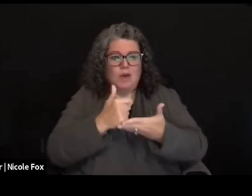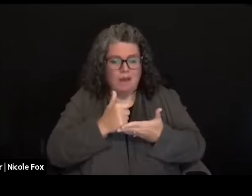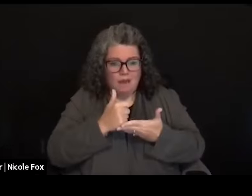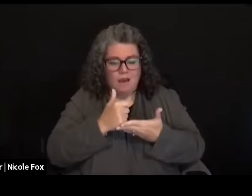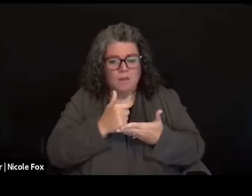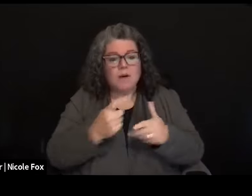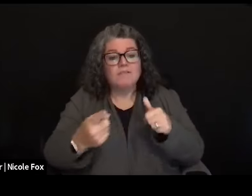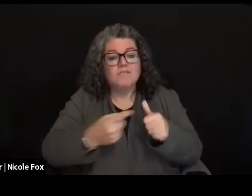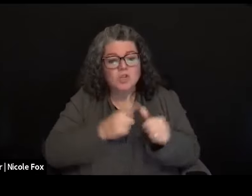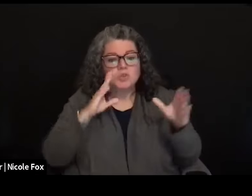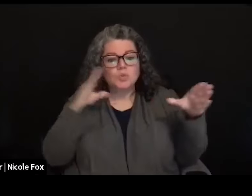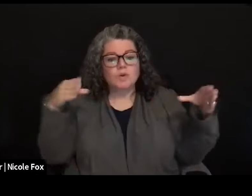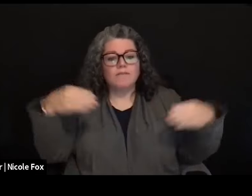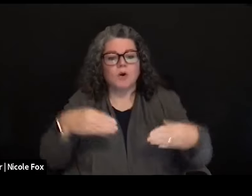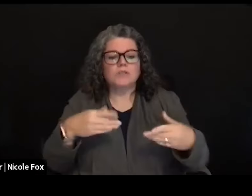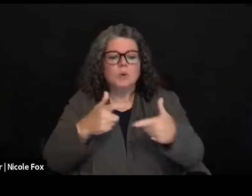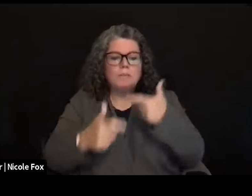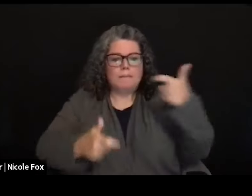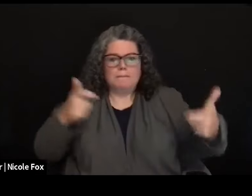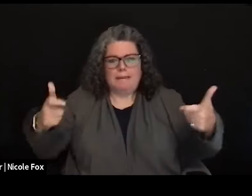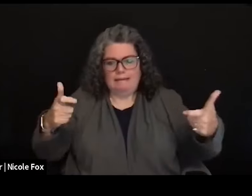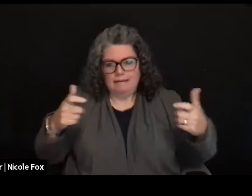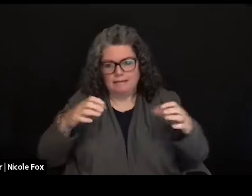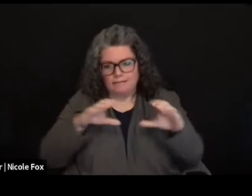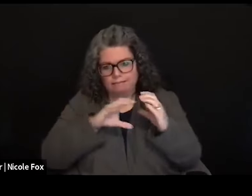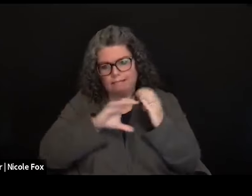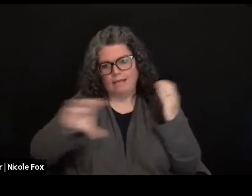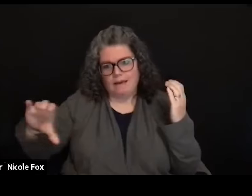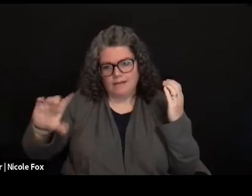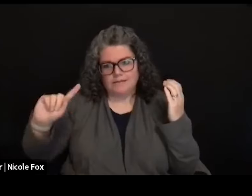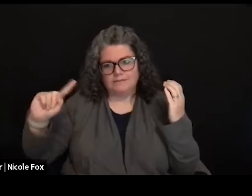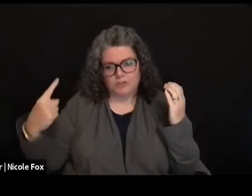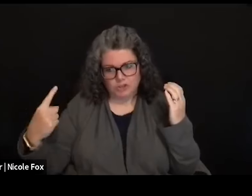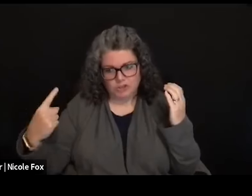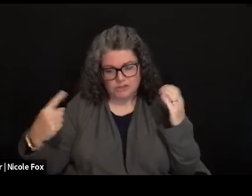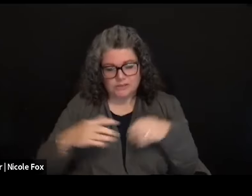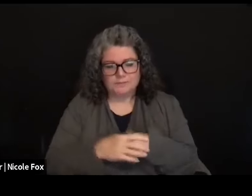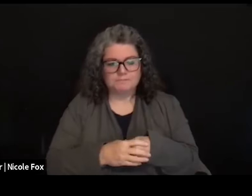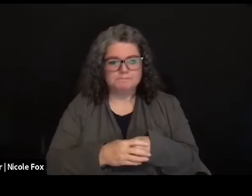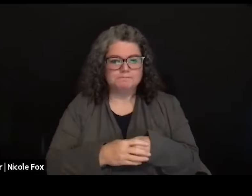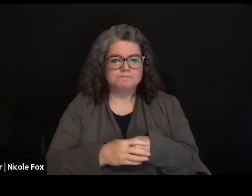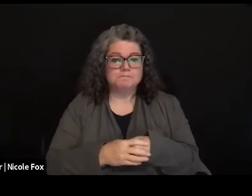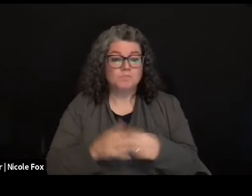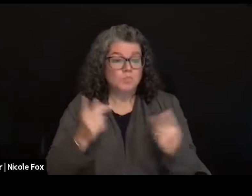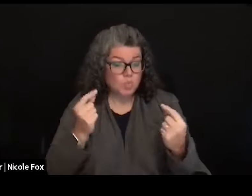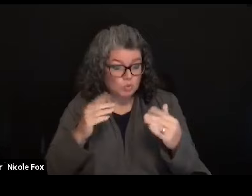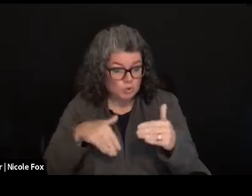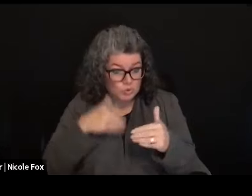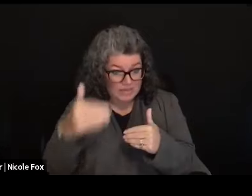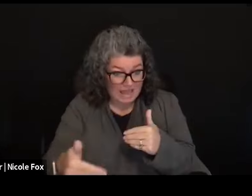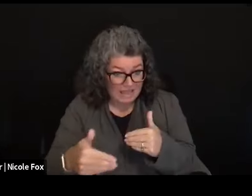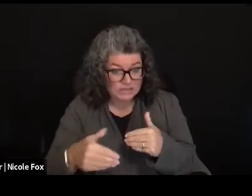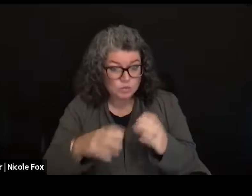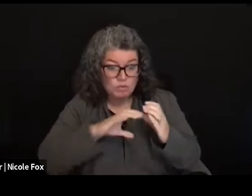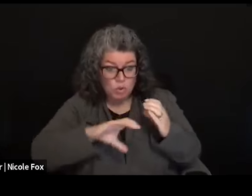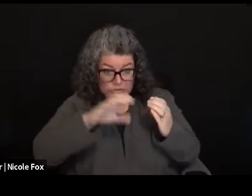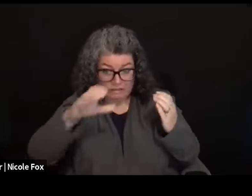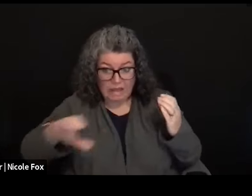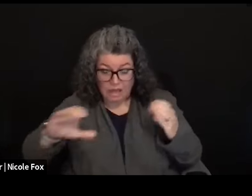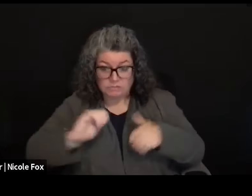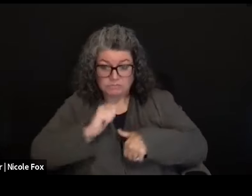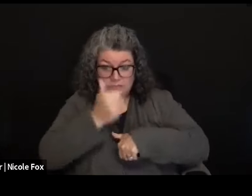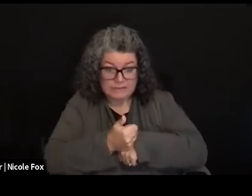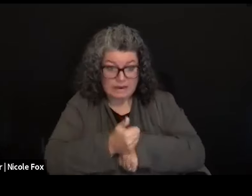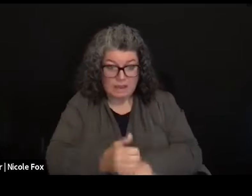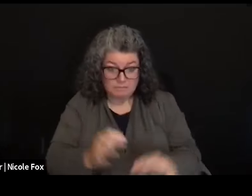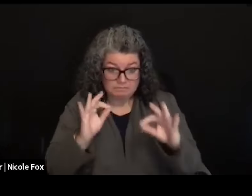first. What's going to happen? So everybody, next steps are going to be as we get these transmission lines in place